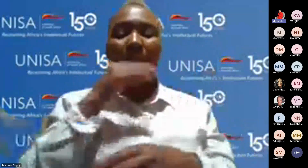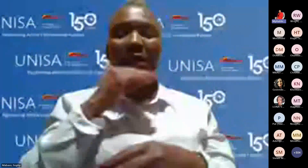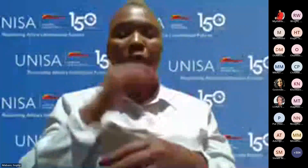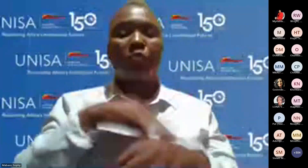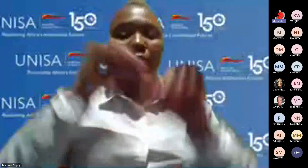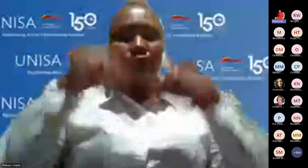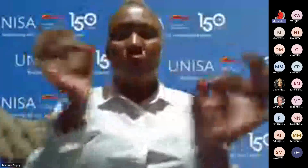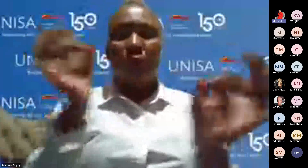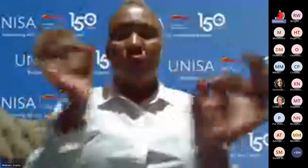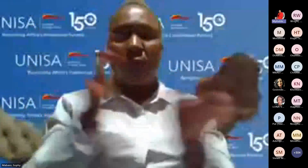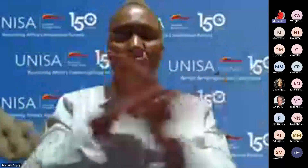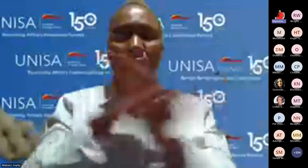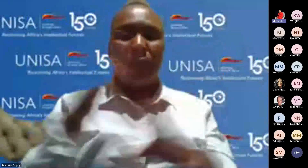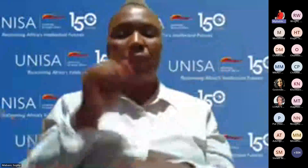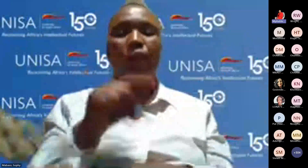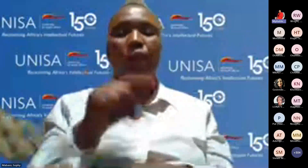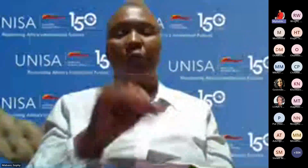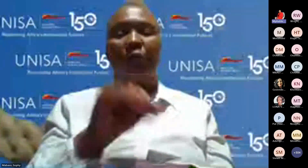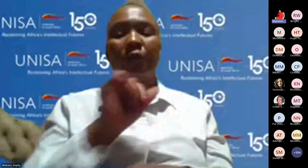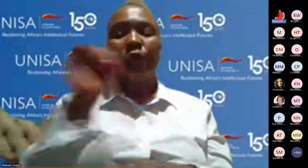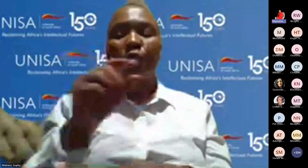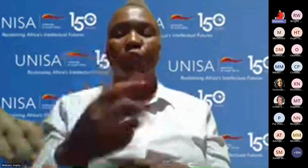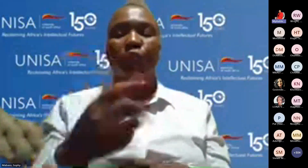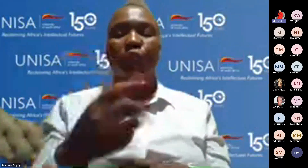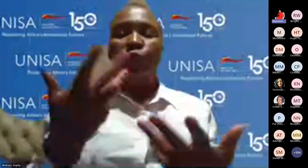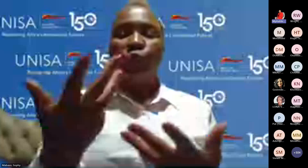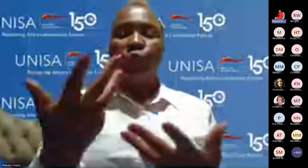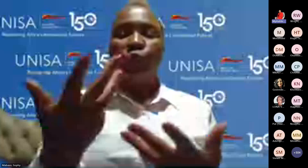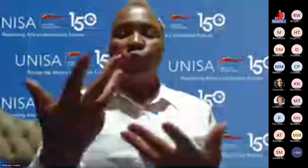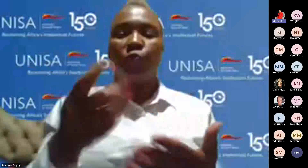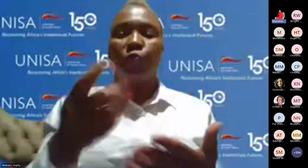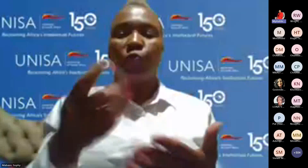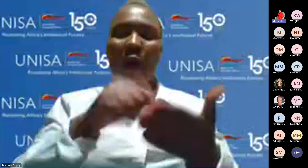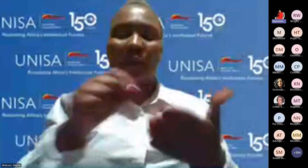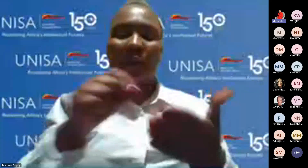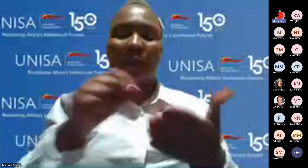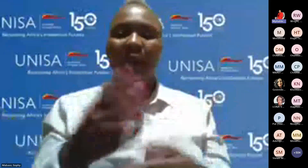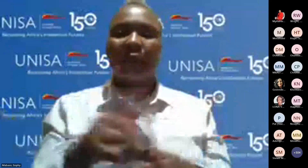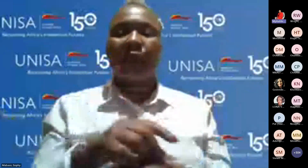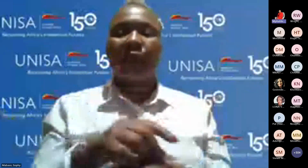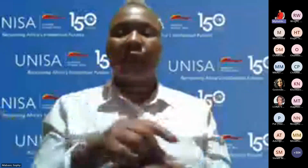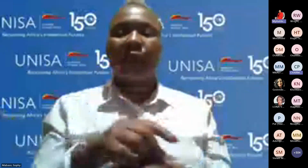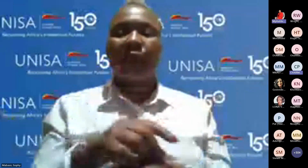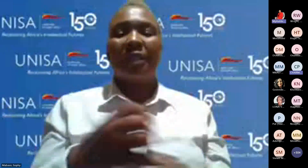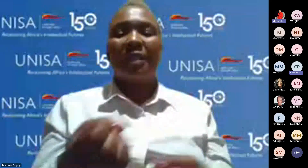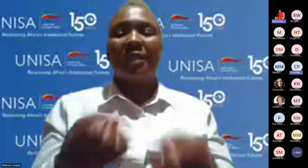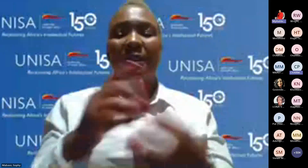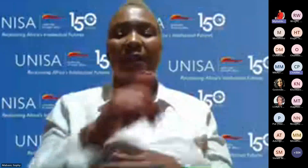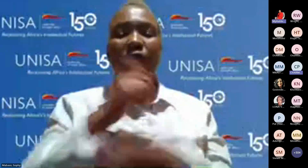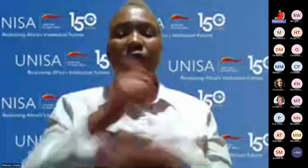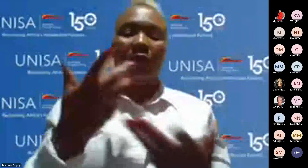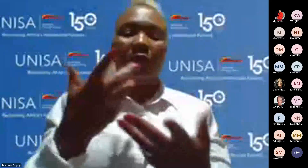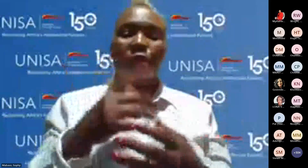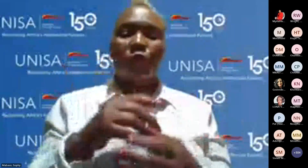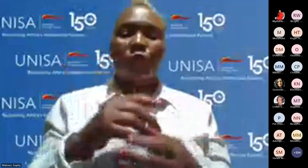hand. If they told you you're going to subject it to Turnitin. Okay. Number